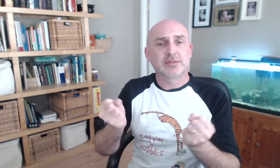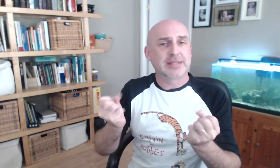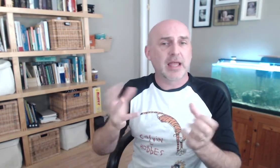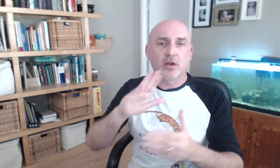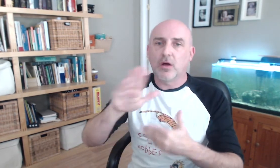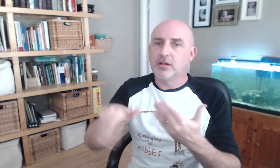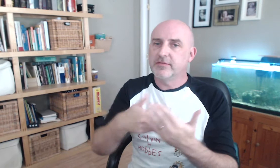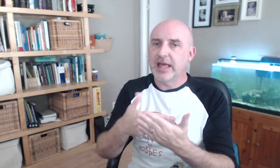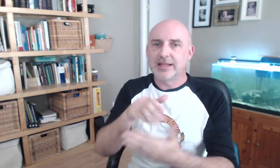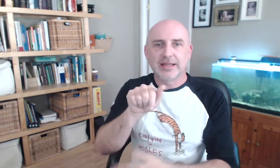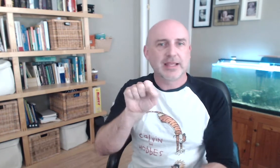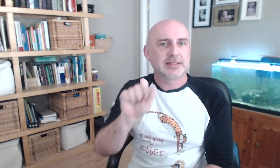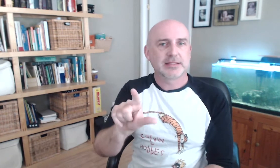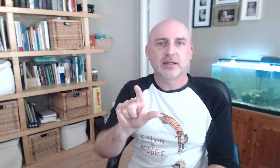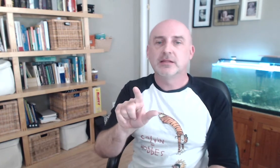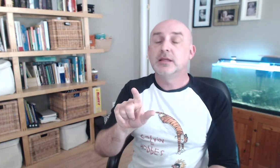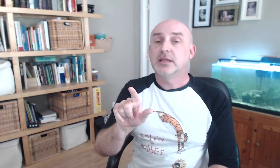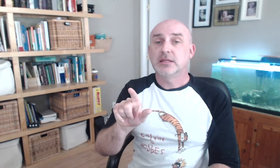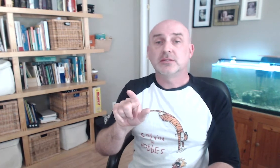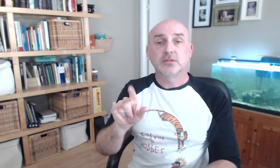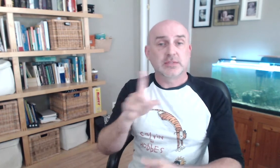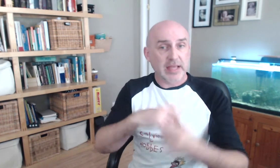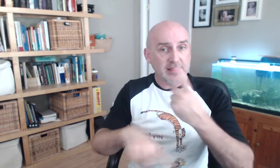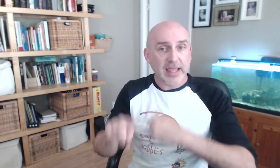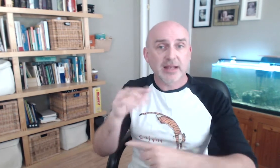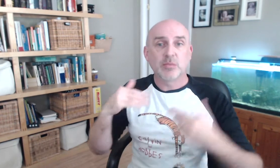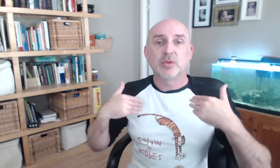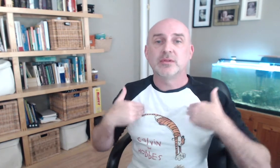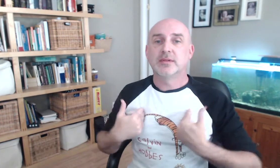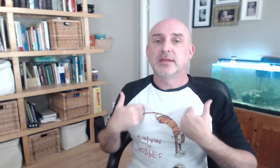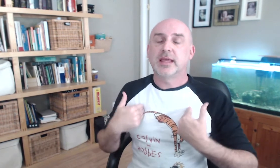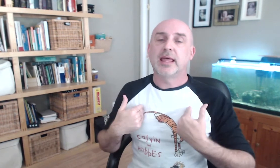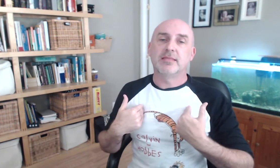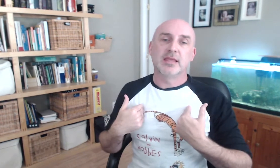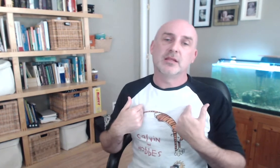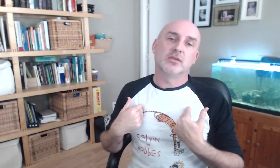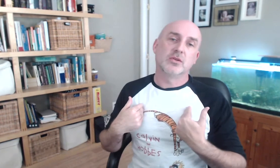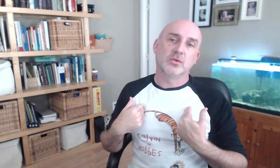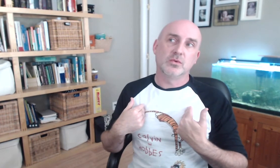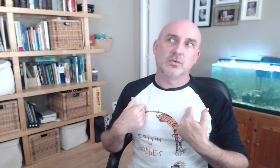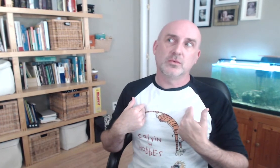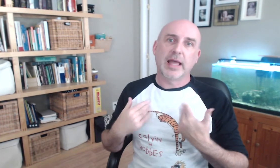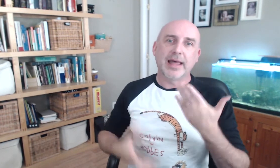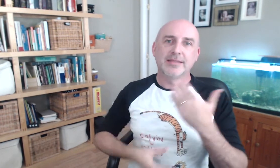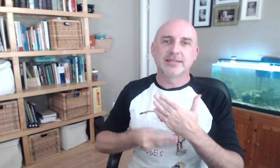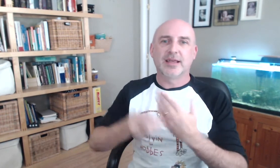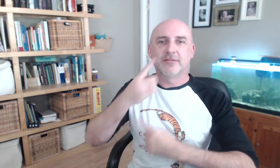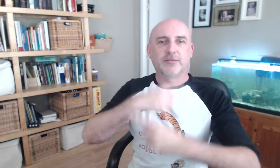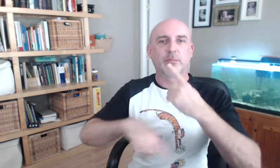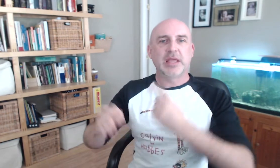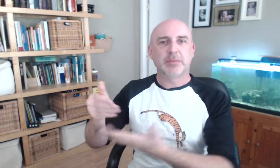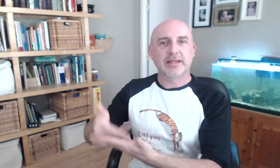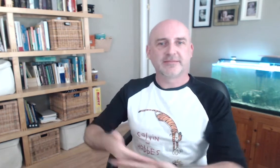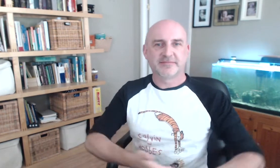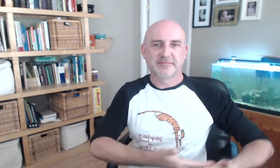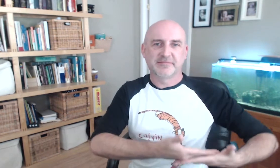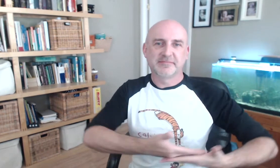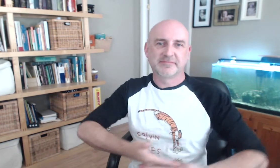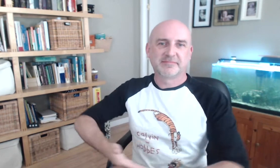sign all of that in ASL is you sign the animal and then you add the sign for baby.